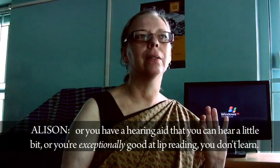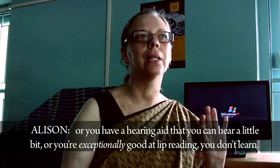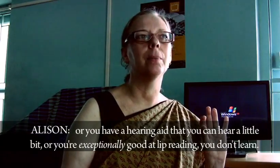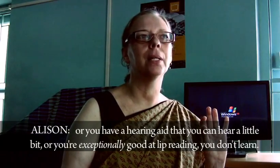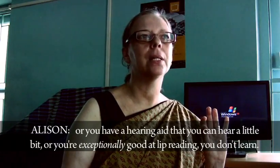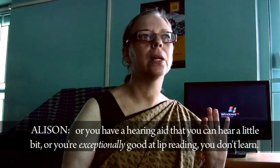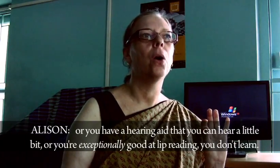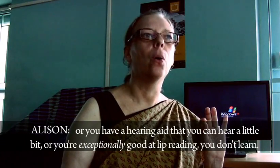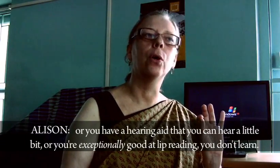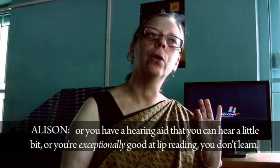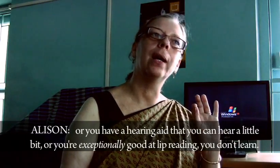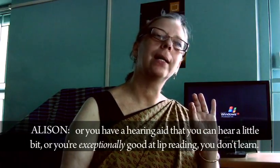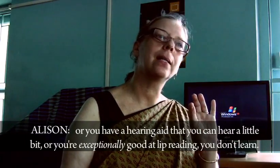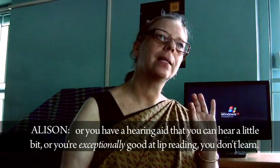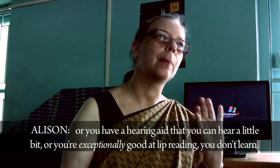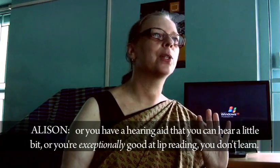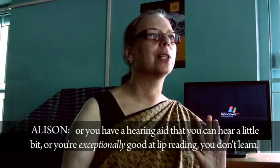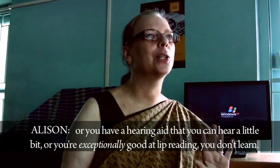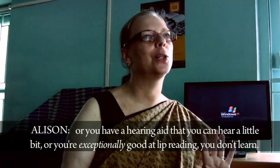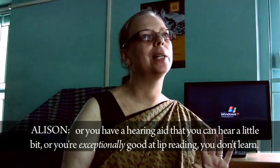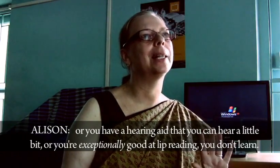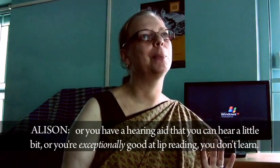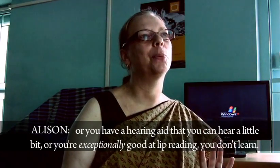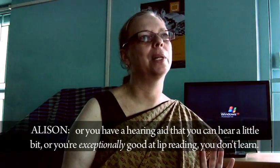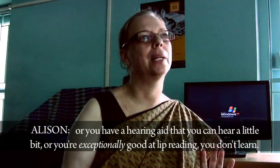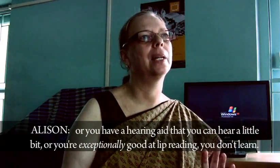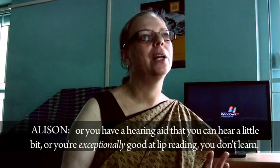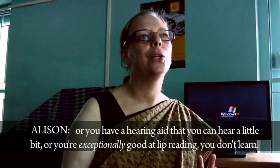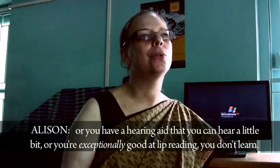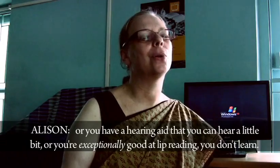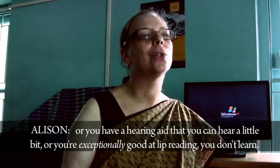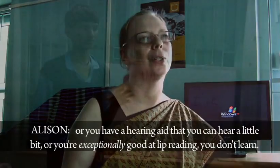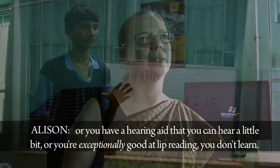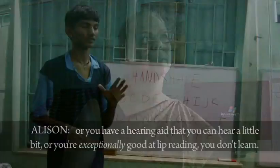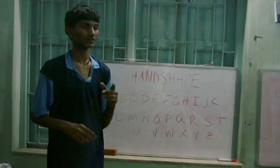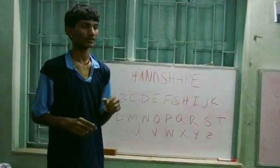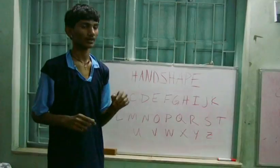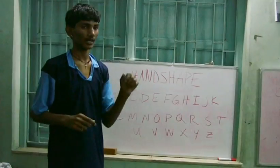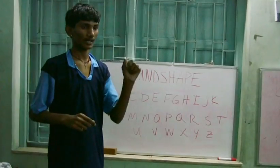bit, or you're exceptionally good at lip reading, you don't learn.